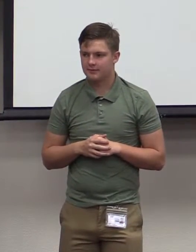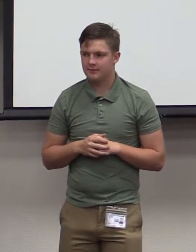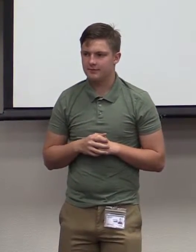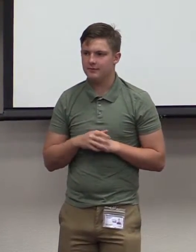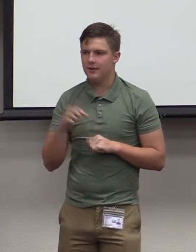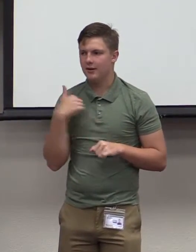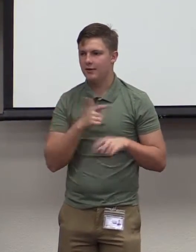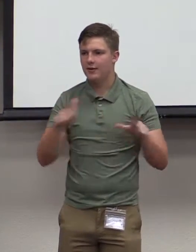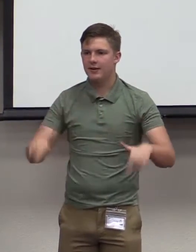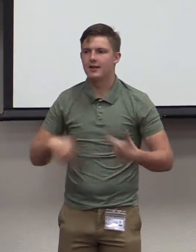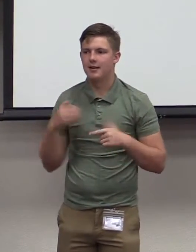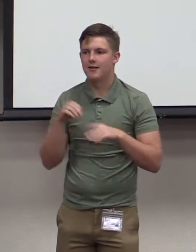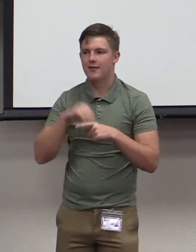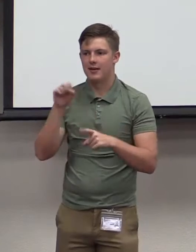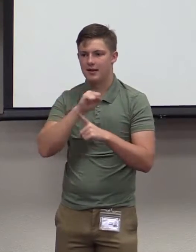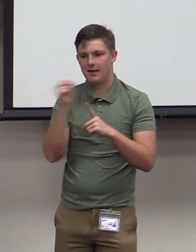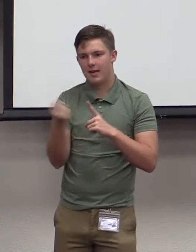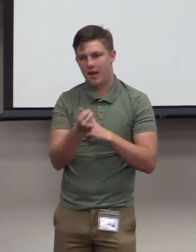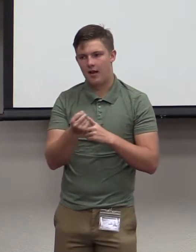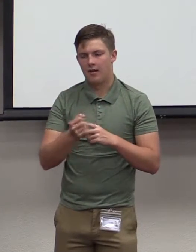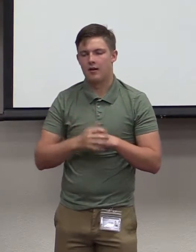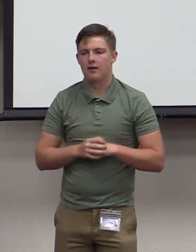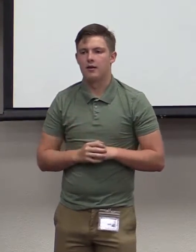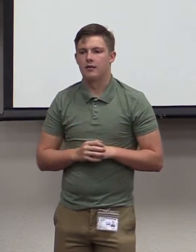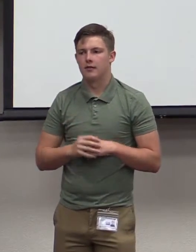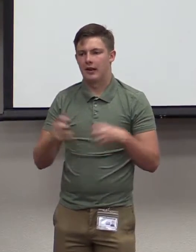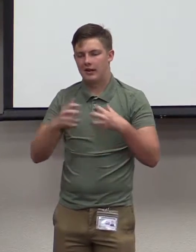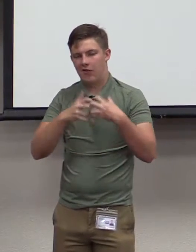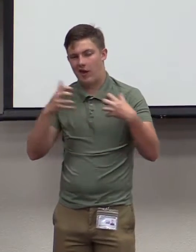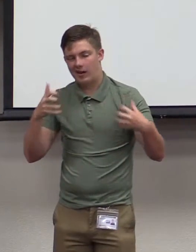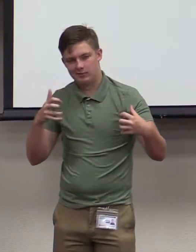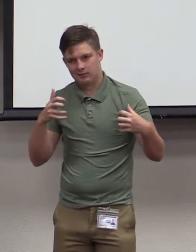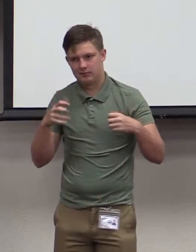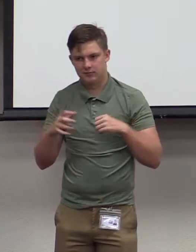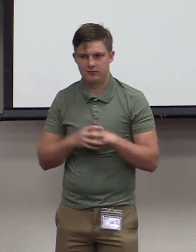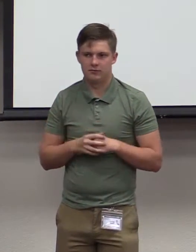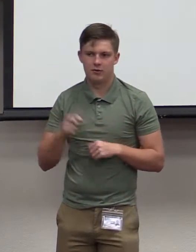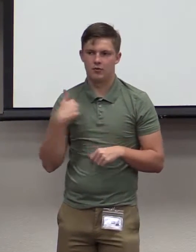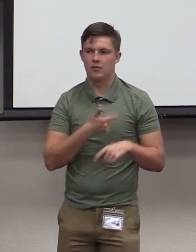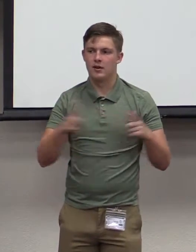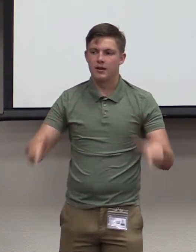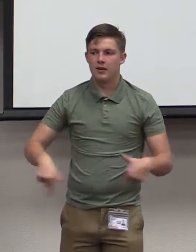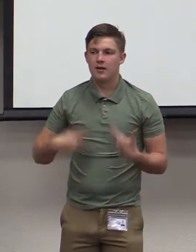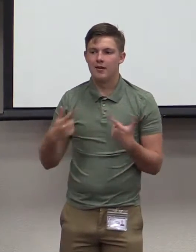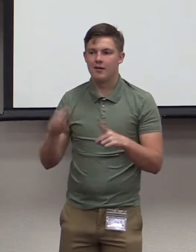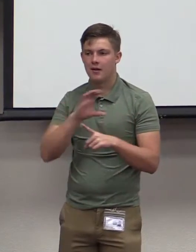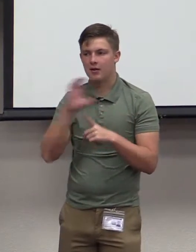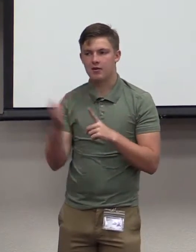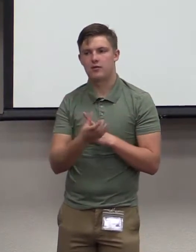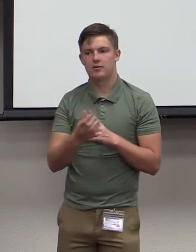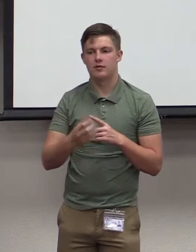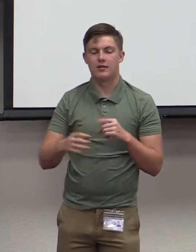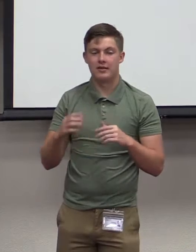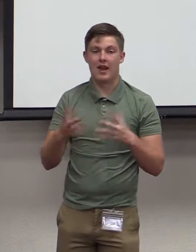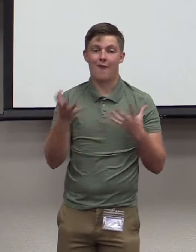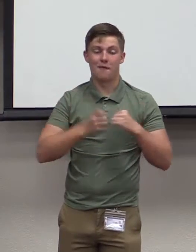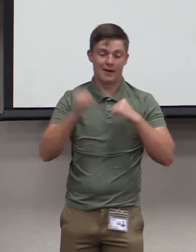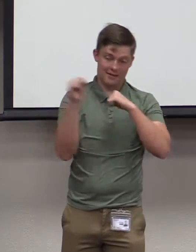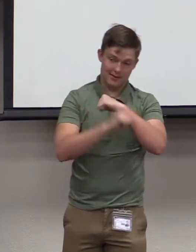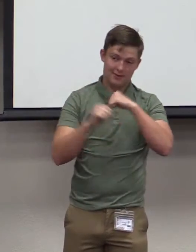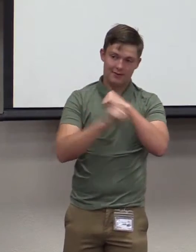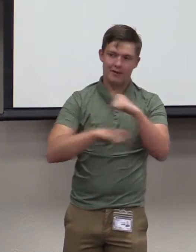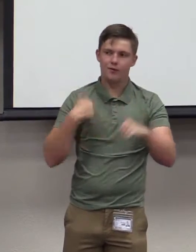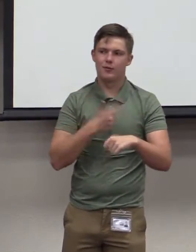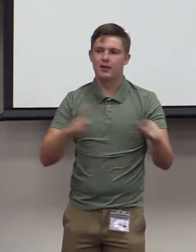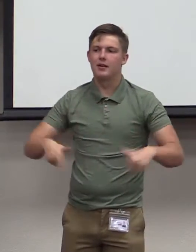We live in a society that is divided. We live in a society that's looking for a fight. We live in